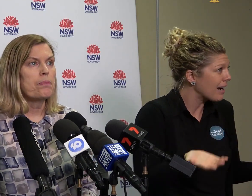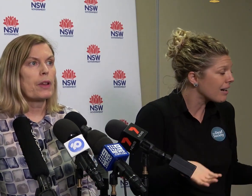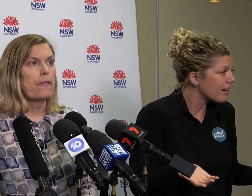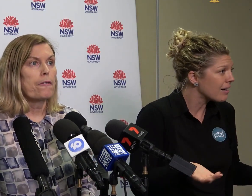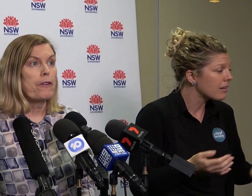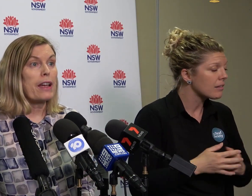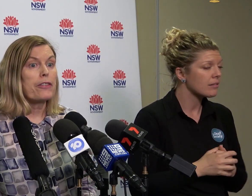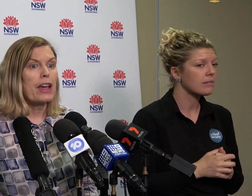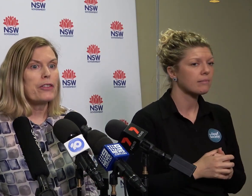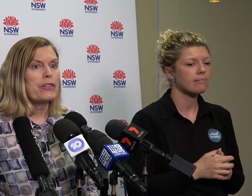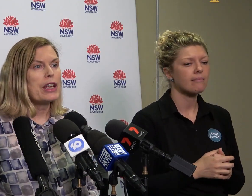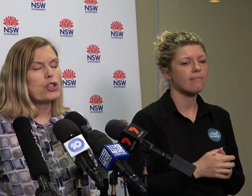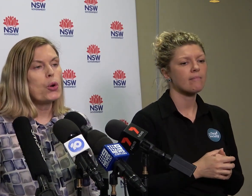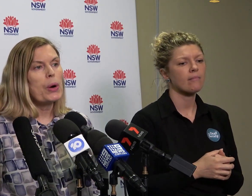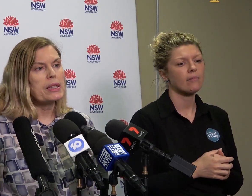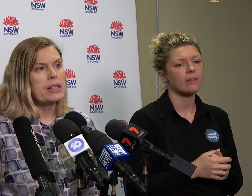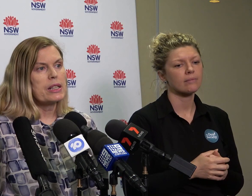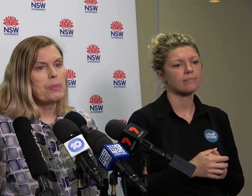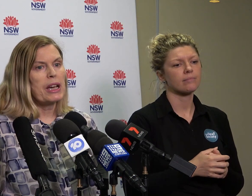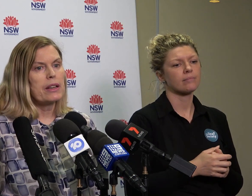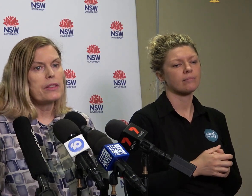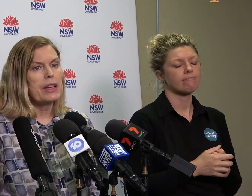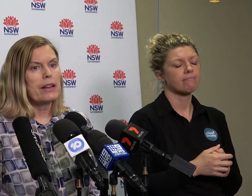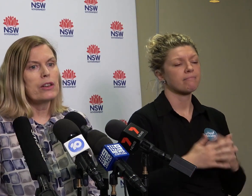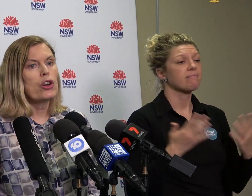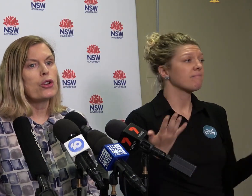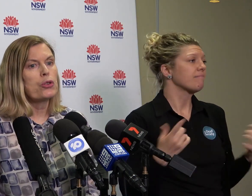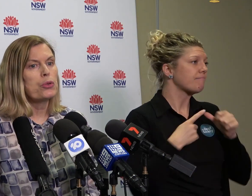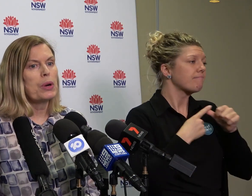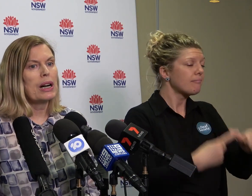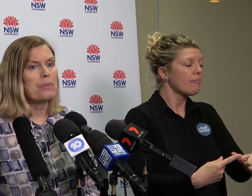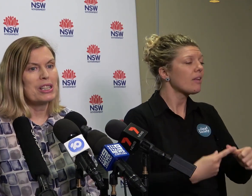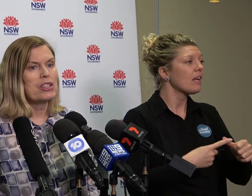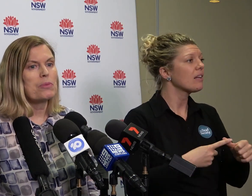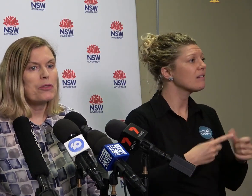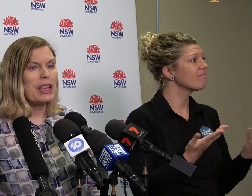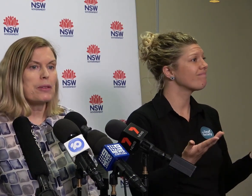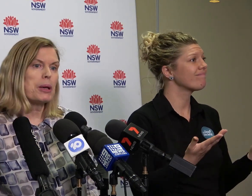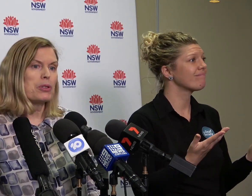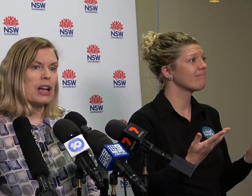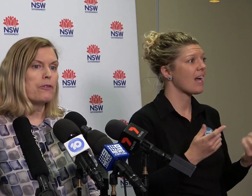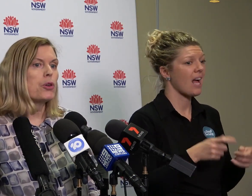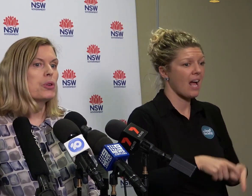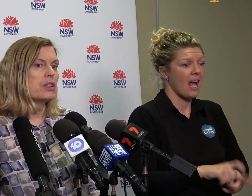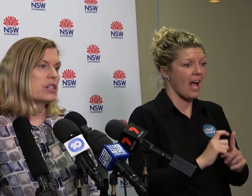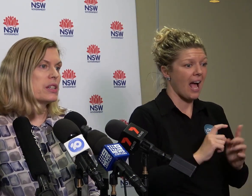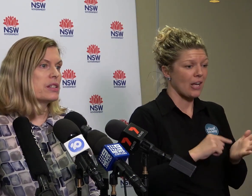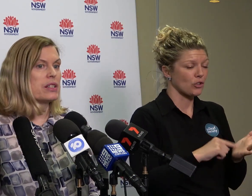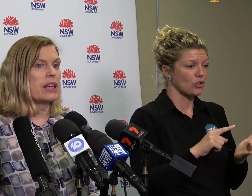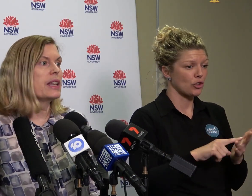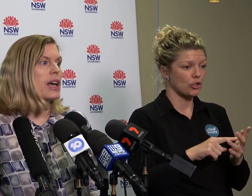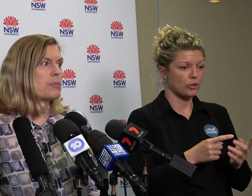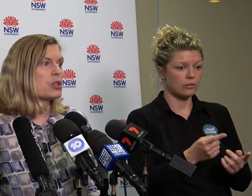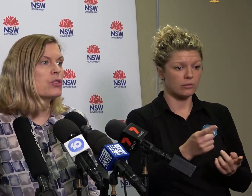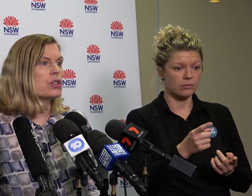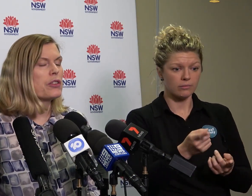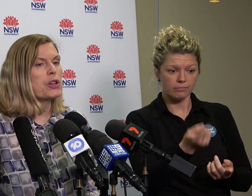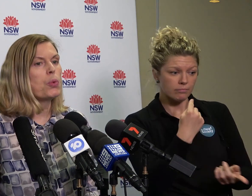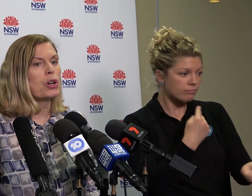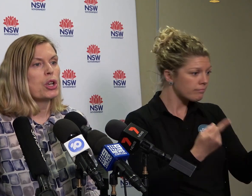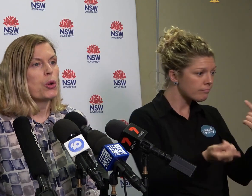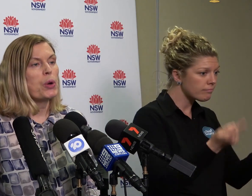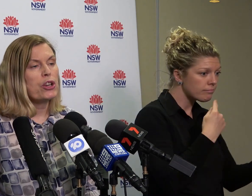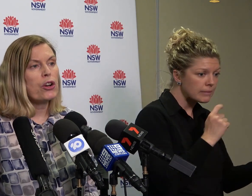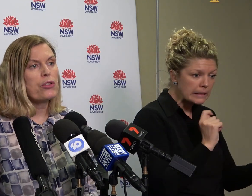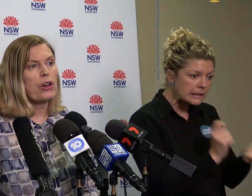be frank that it's always anticipated that no system of getting people to come forward and test is any absolute. I